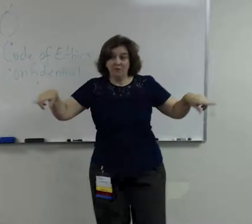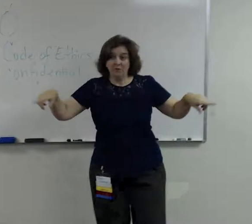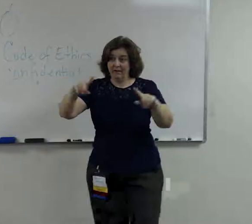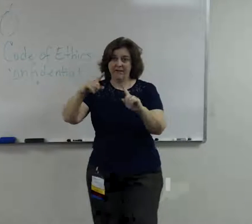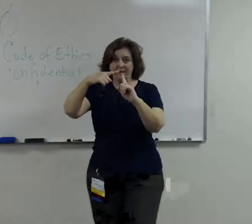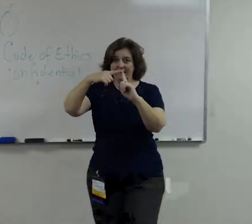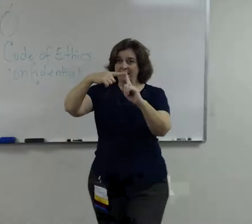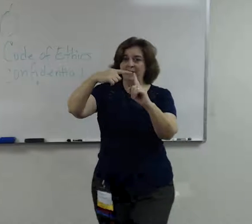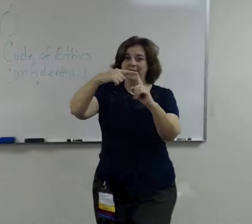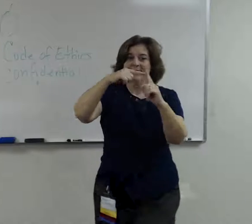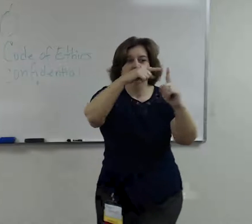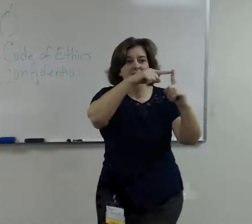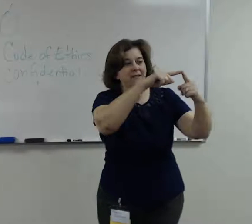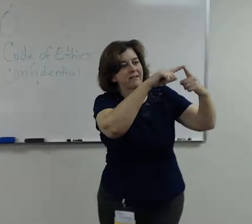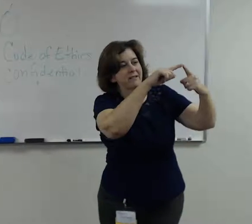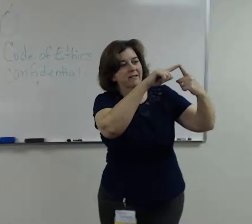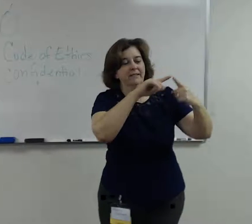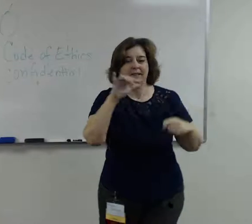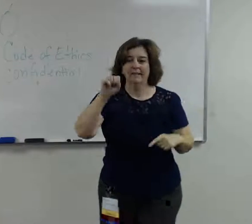all, if nothing else, is